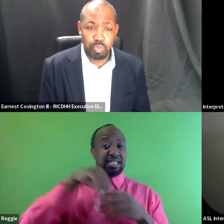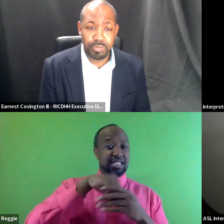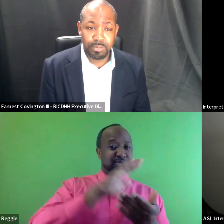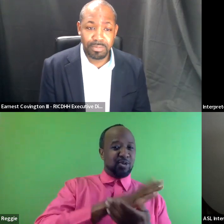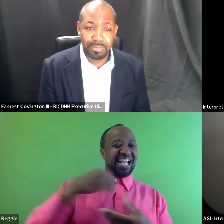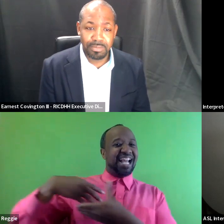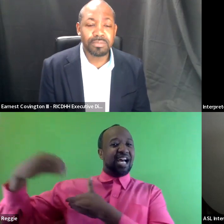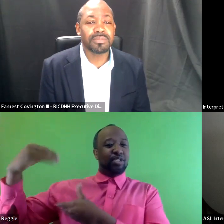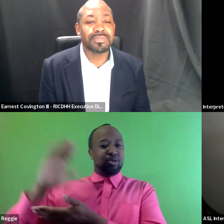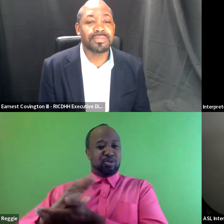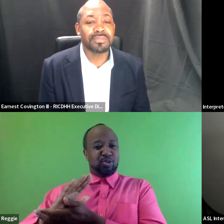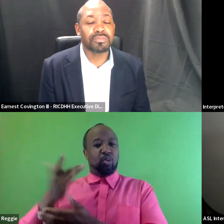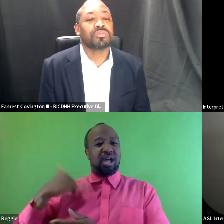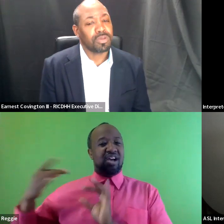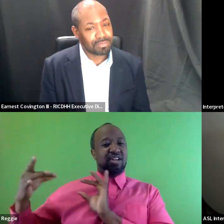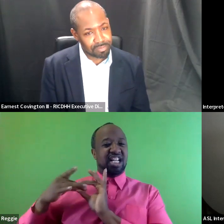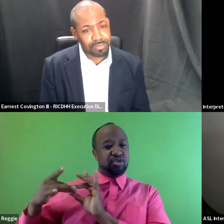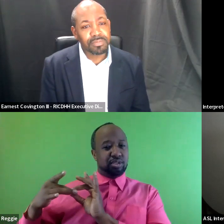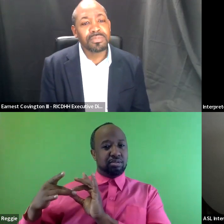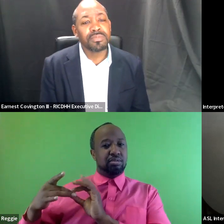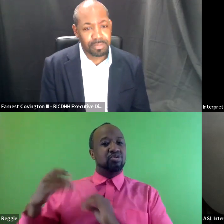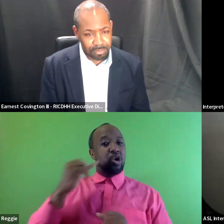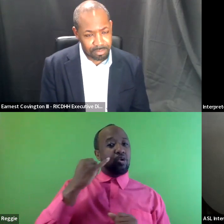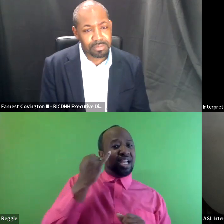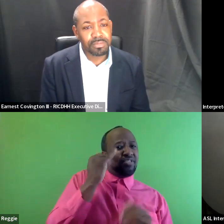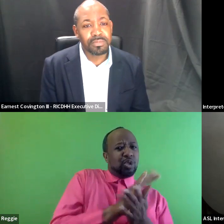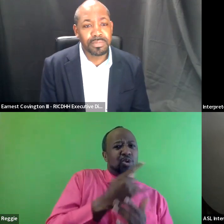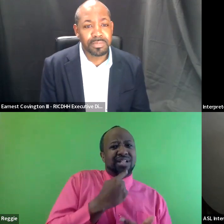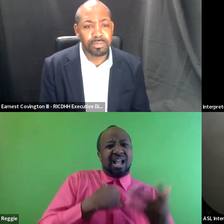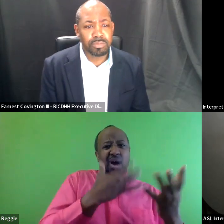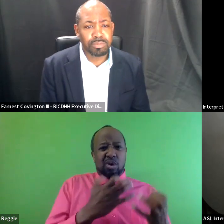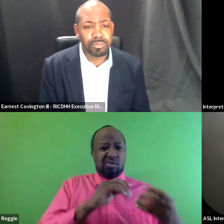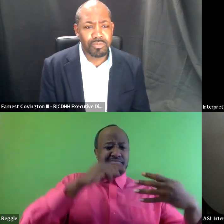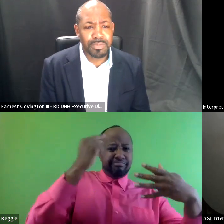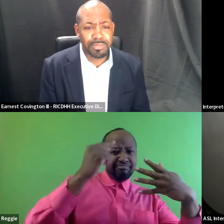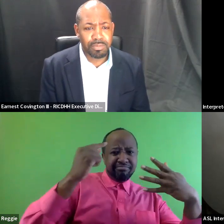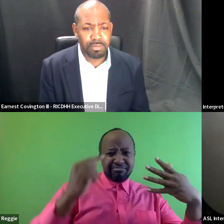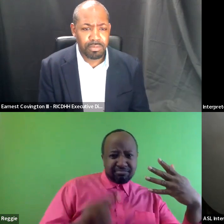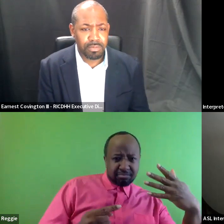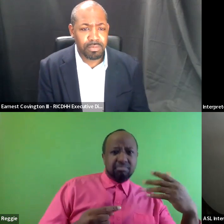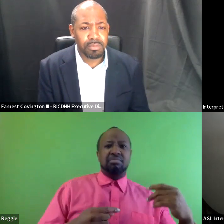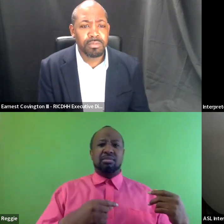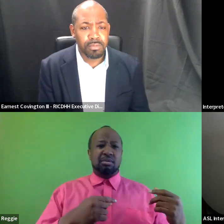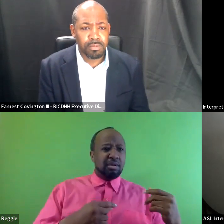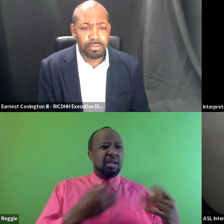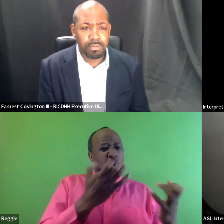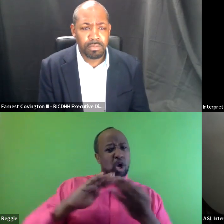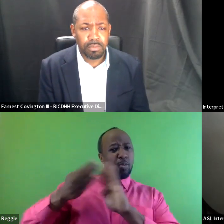was working, for example, I had in-school life and out-of-school life, and those had different connections.